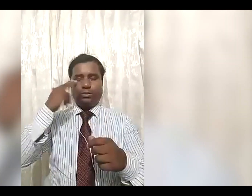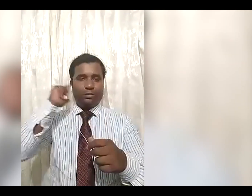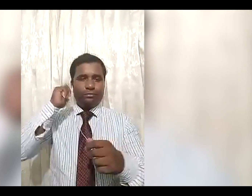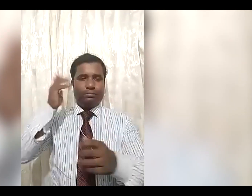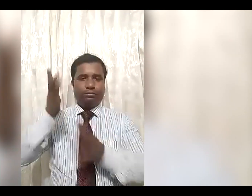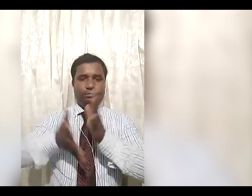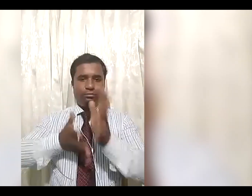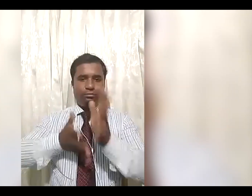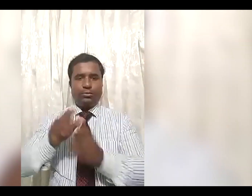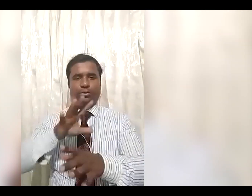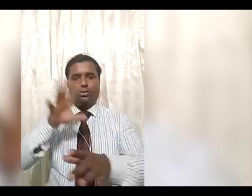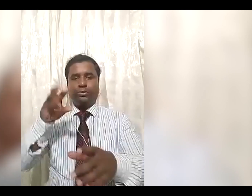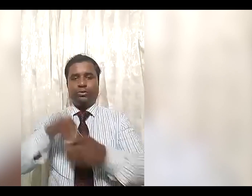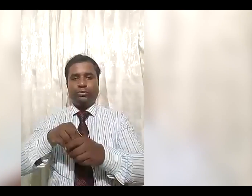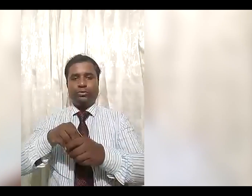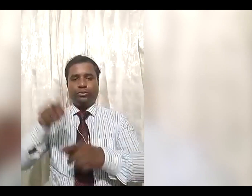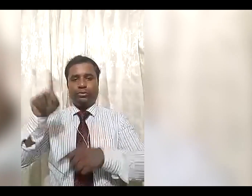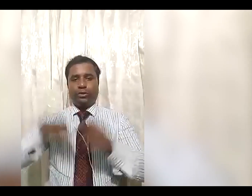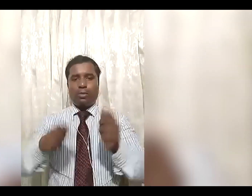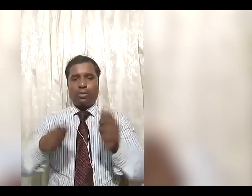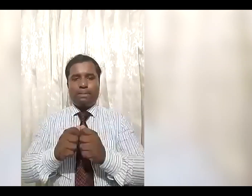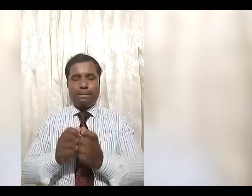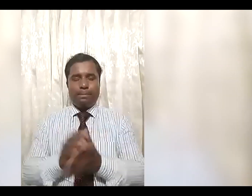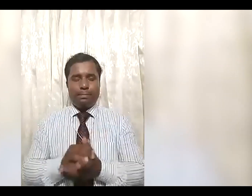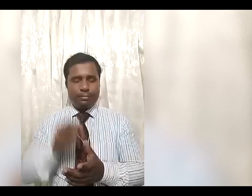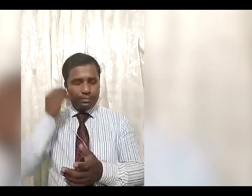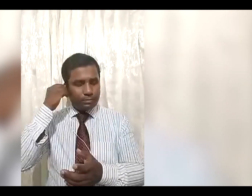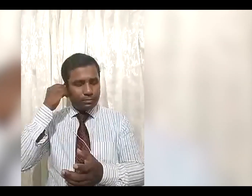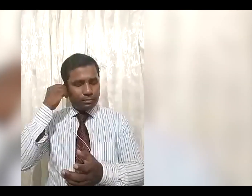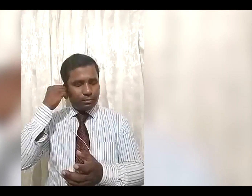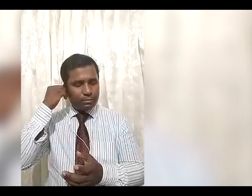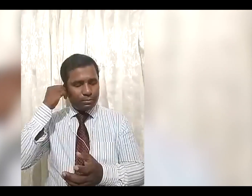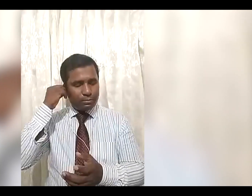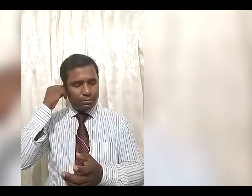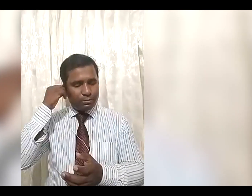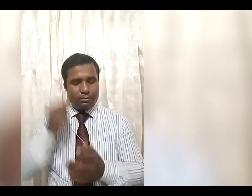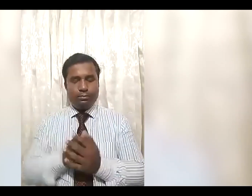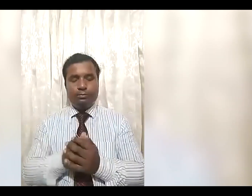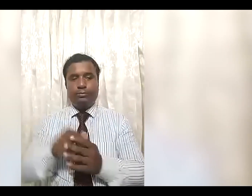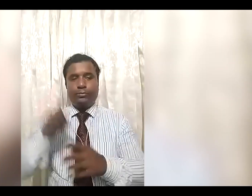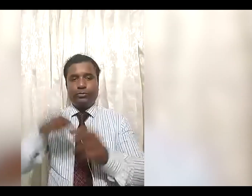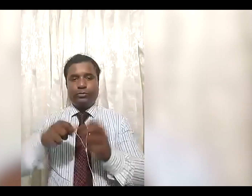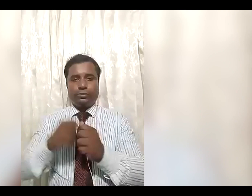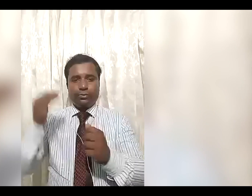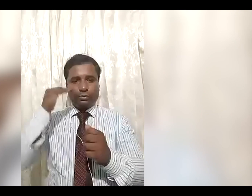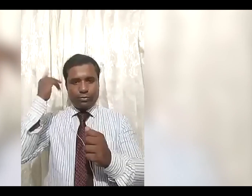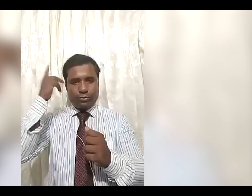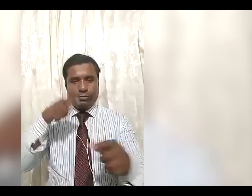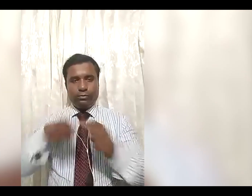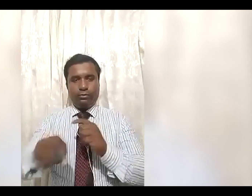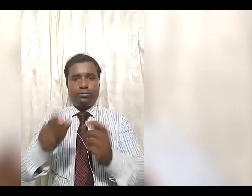If all those things taken care of, then person with disability may be more